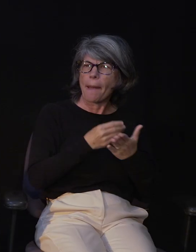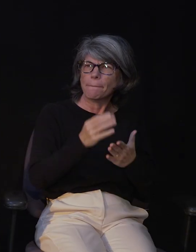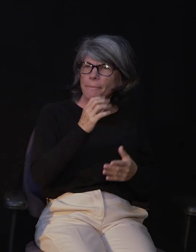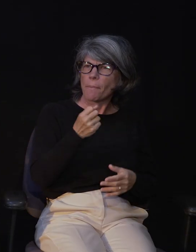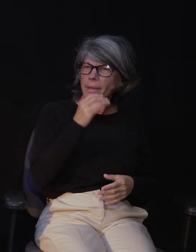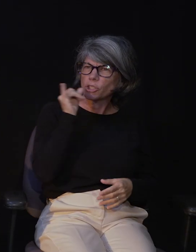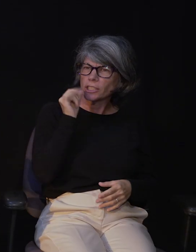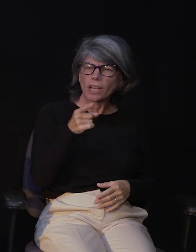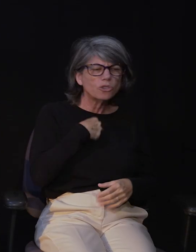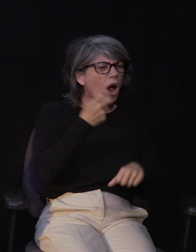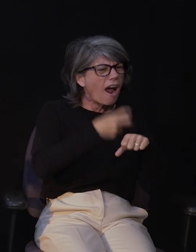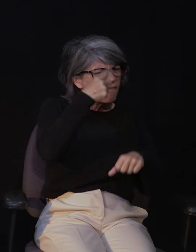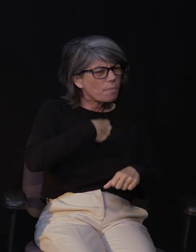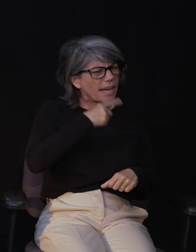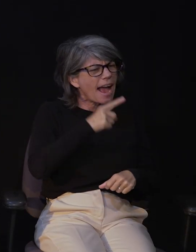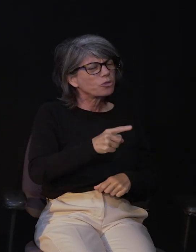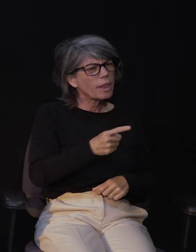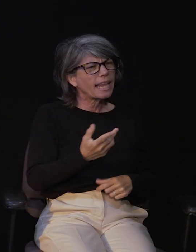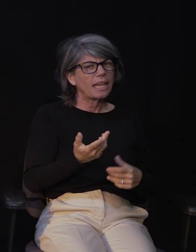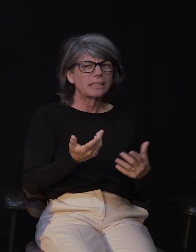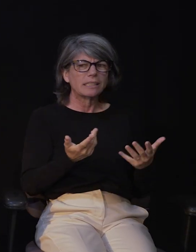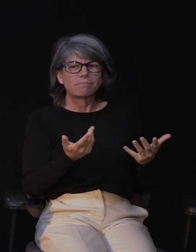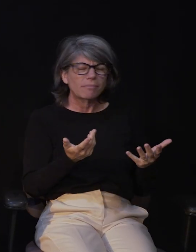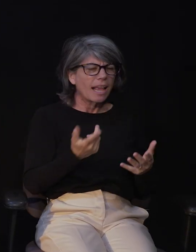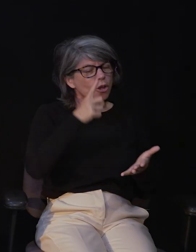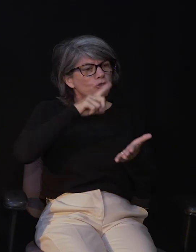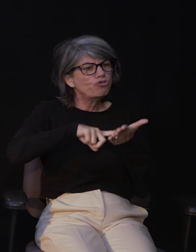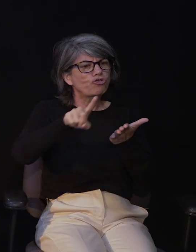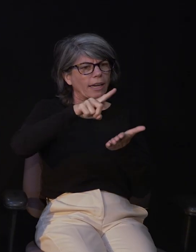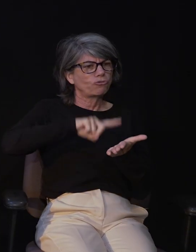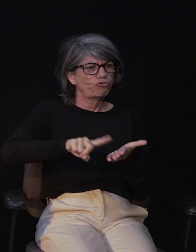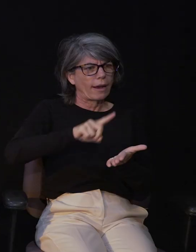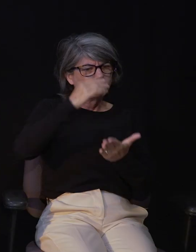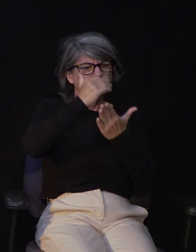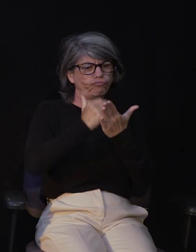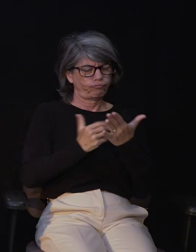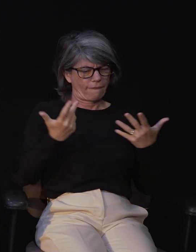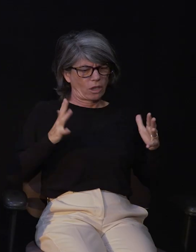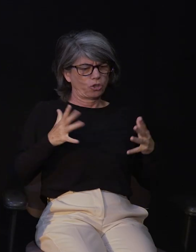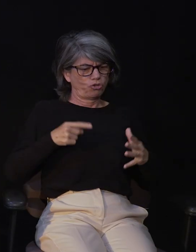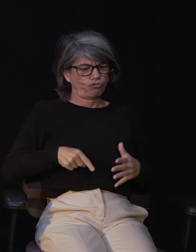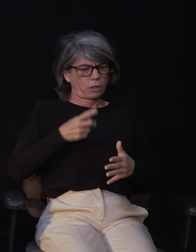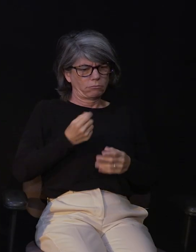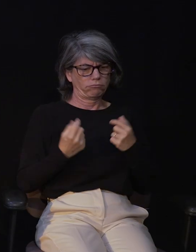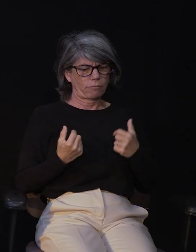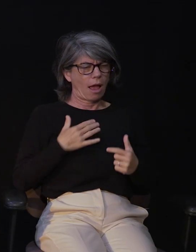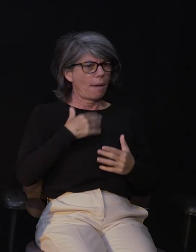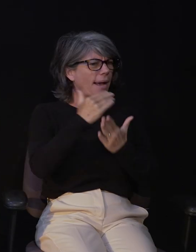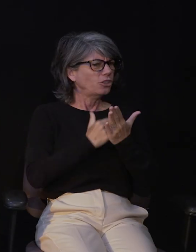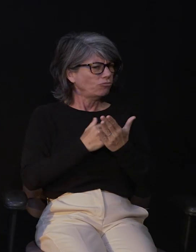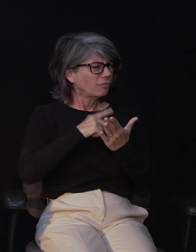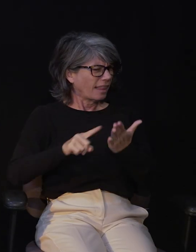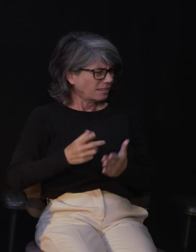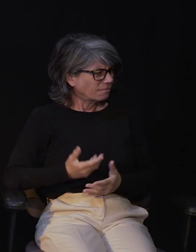yesterday. So it's hard for me to like actually check things off of my checklist. Yeah, it's